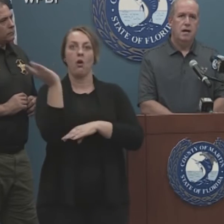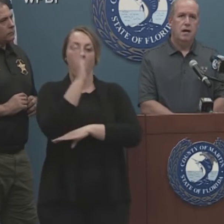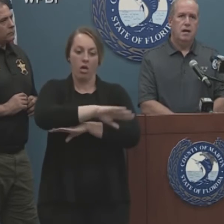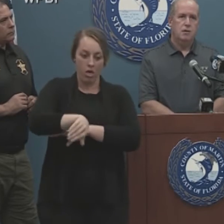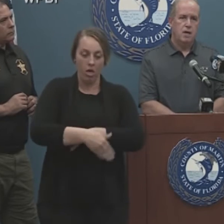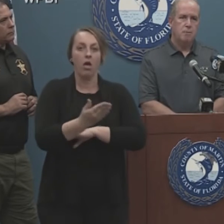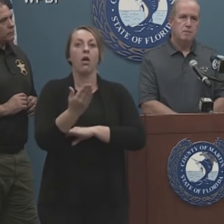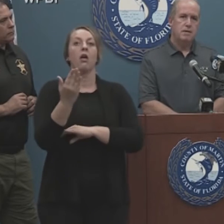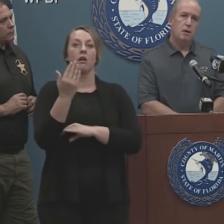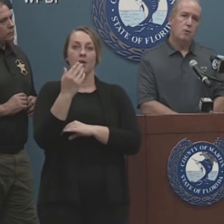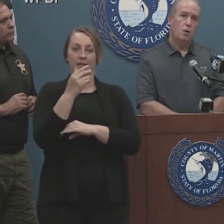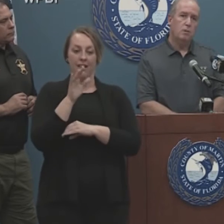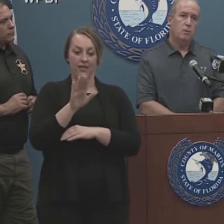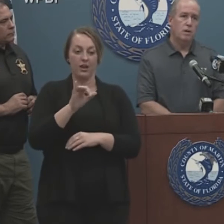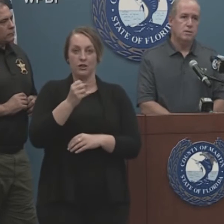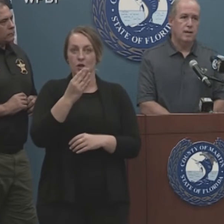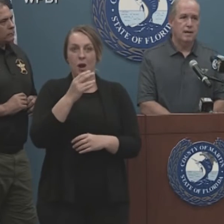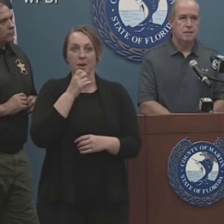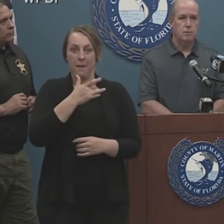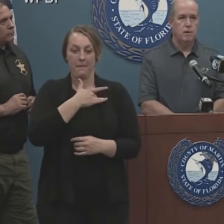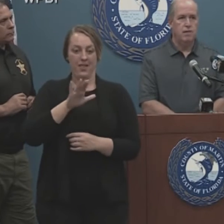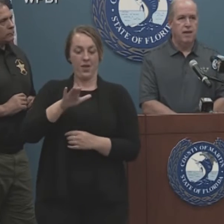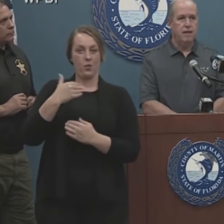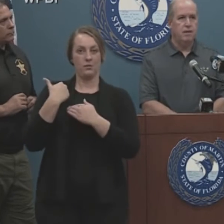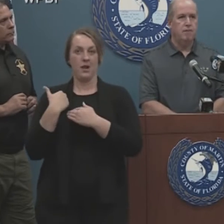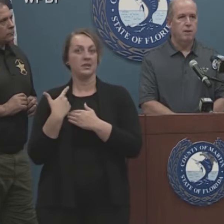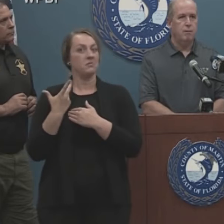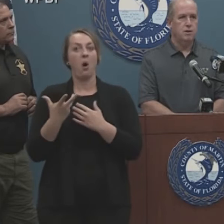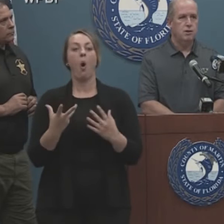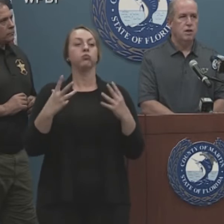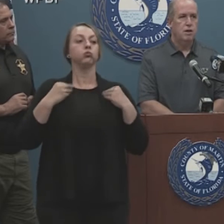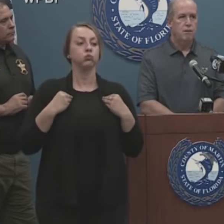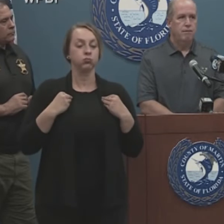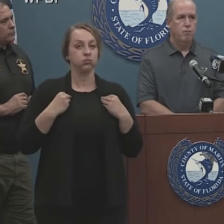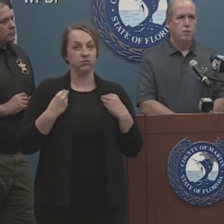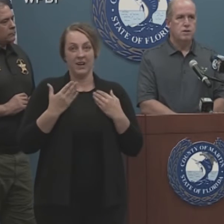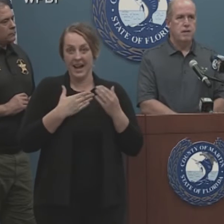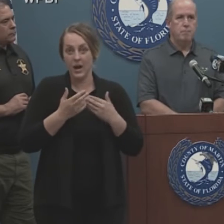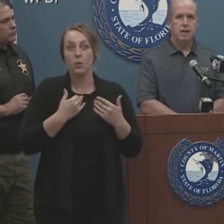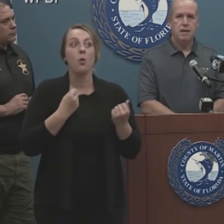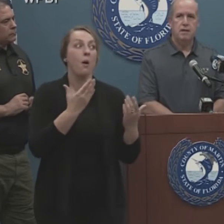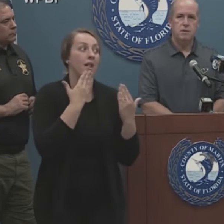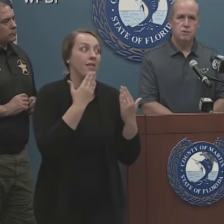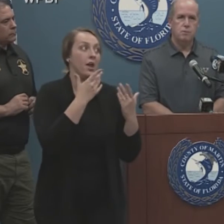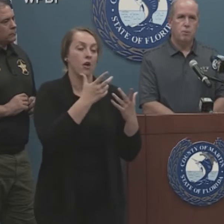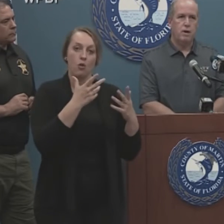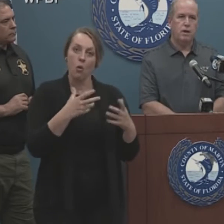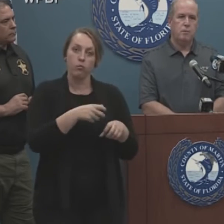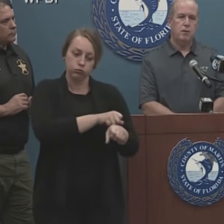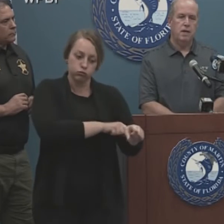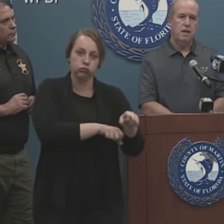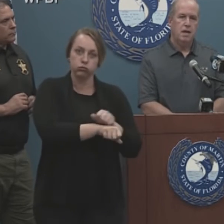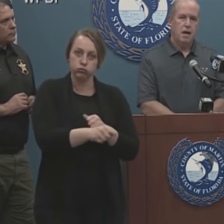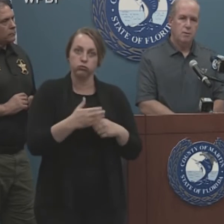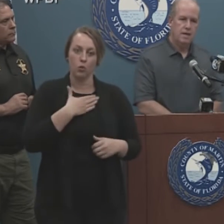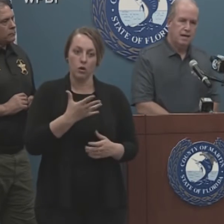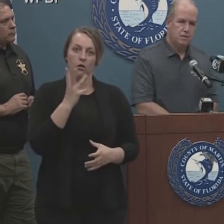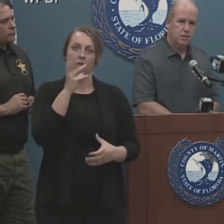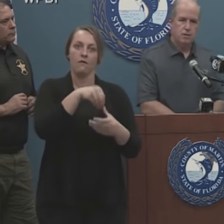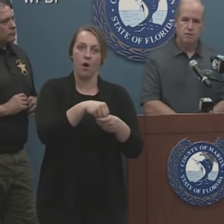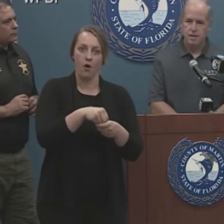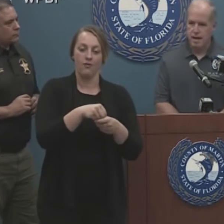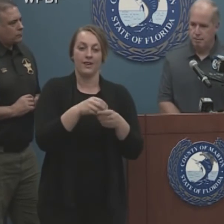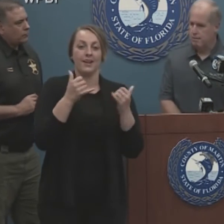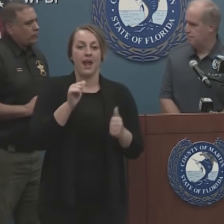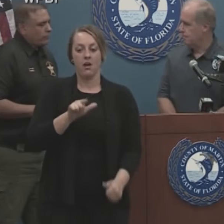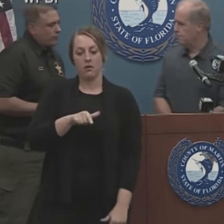day in jobs that they don't normally work, so I'd like to thank them very much for stepping in to support our community. And with that, I'll